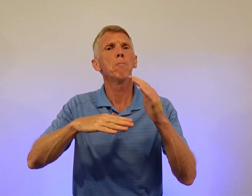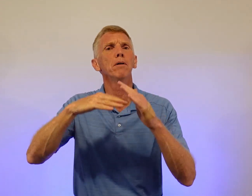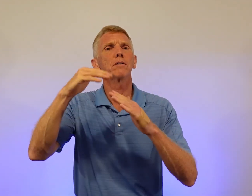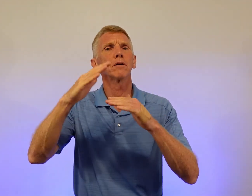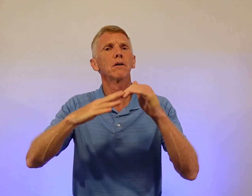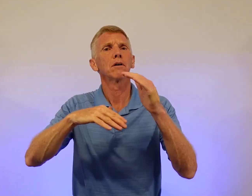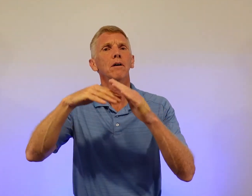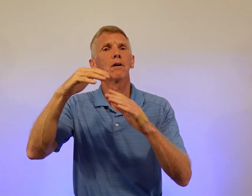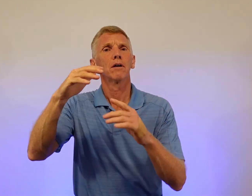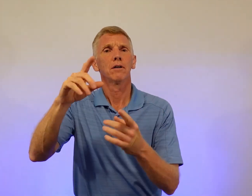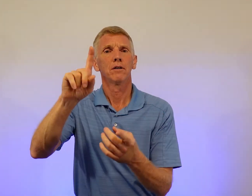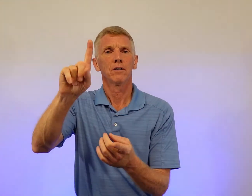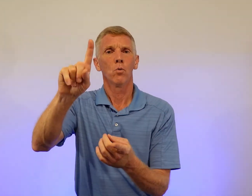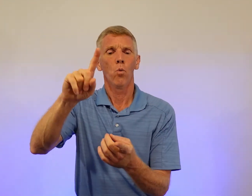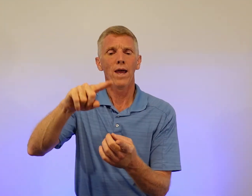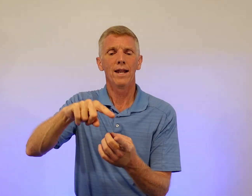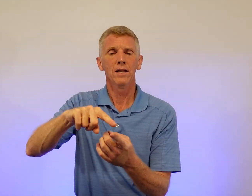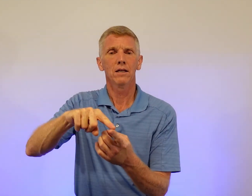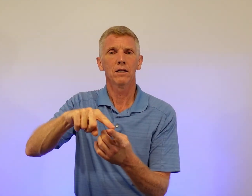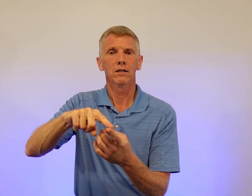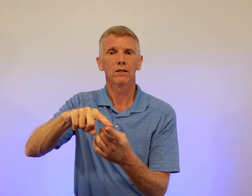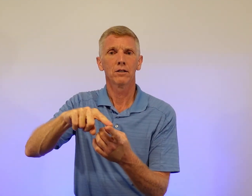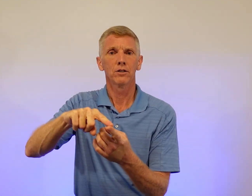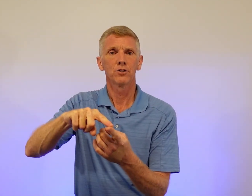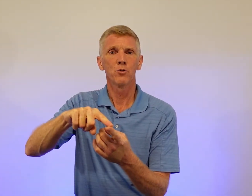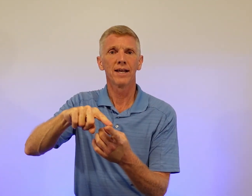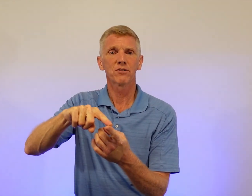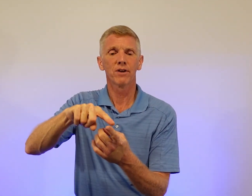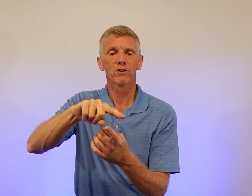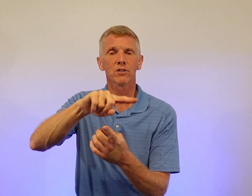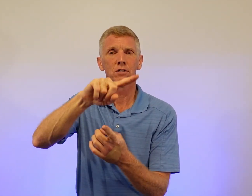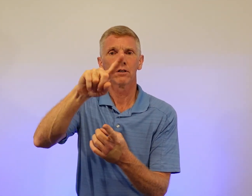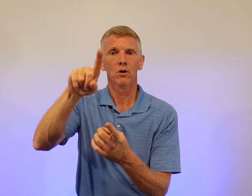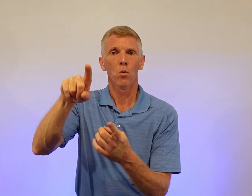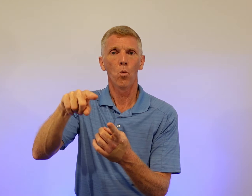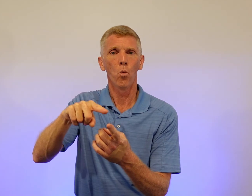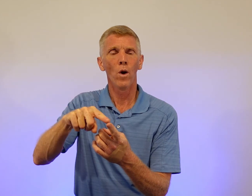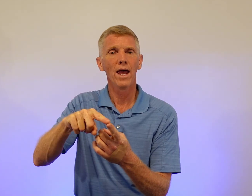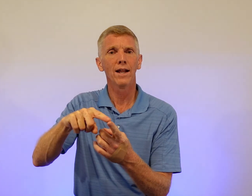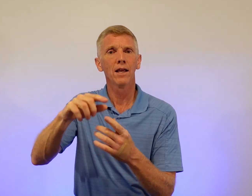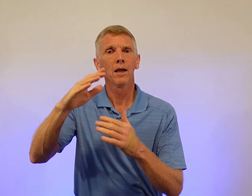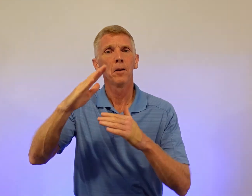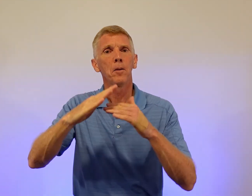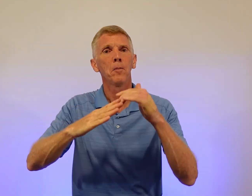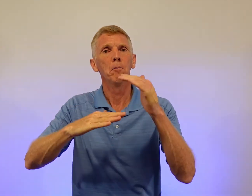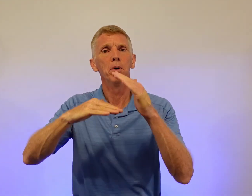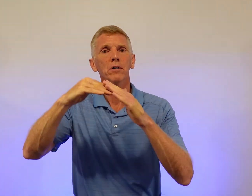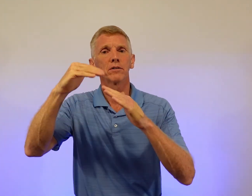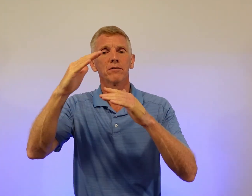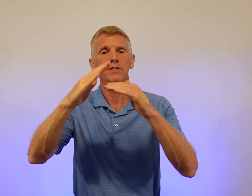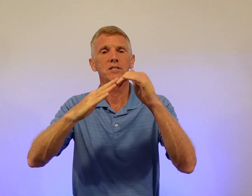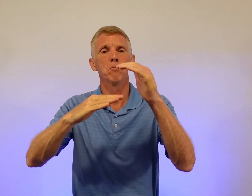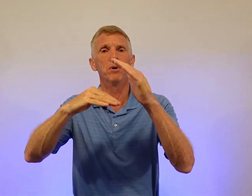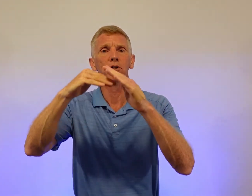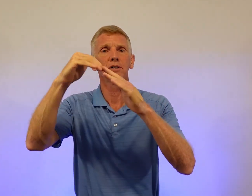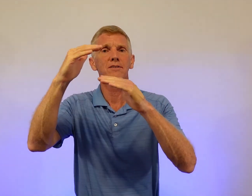built? When, 2 index fingers, when built. This is building the